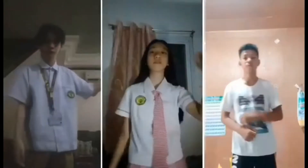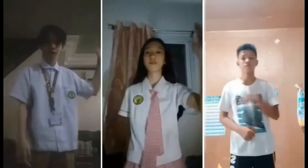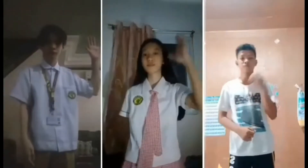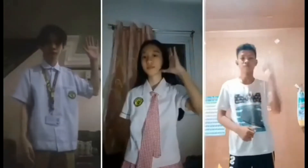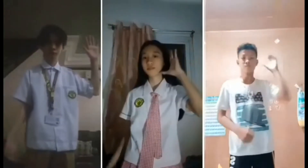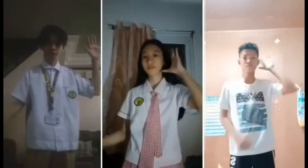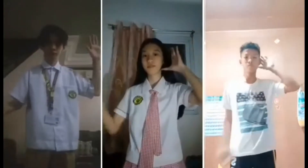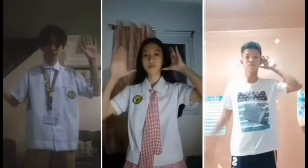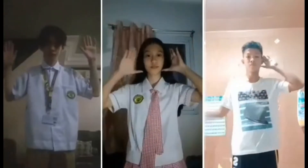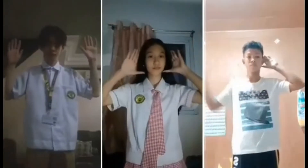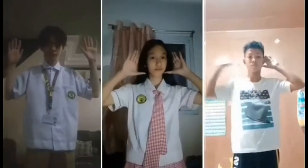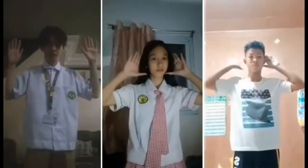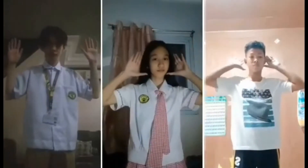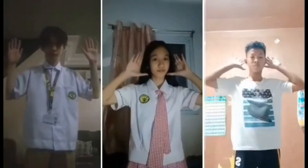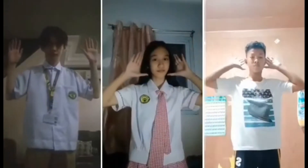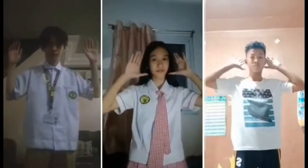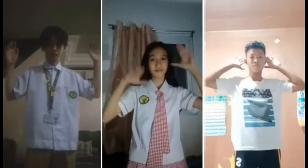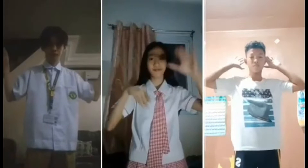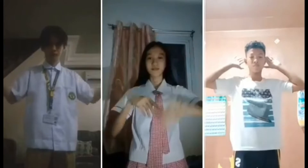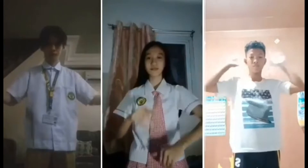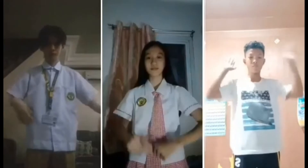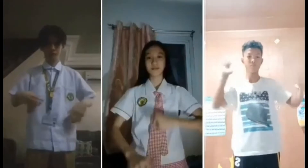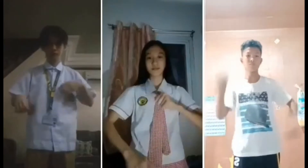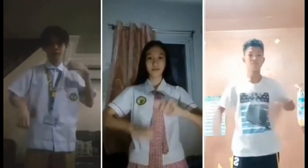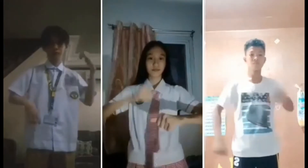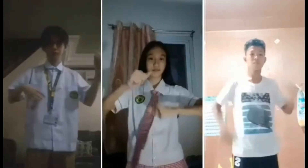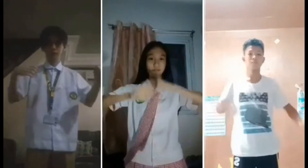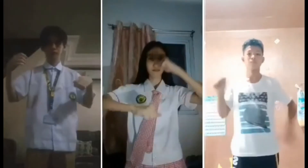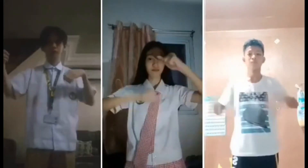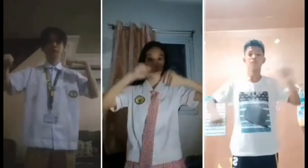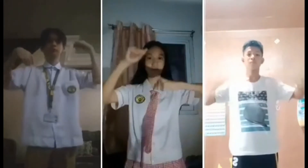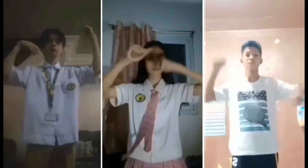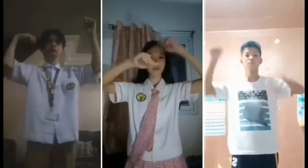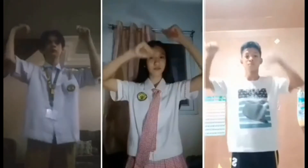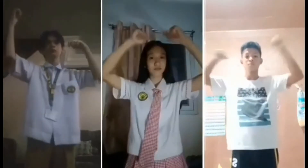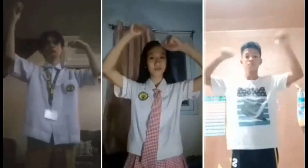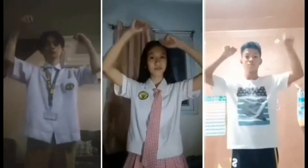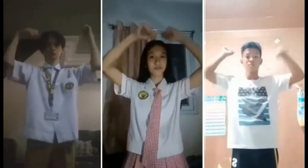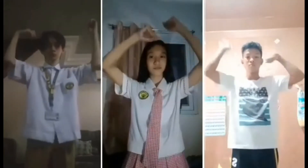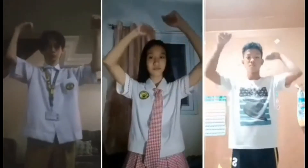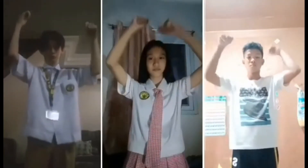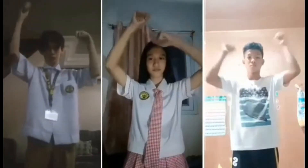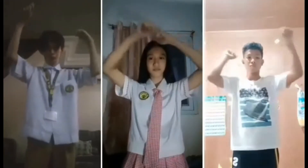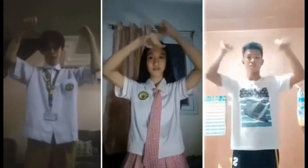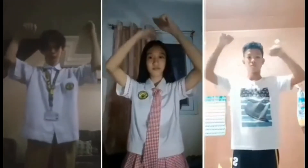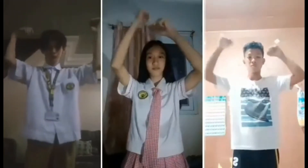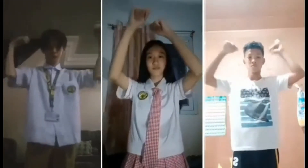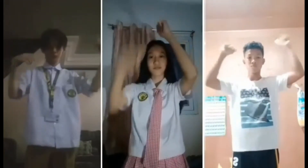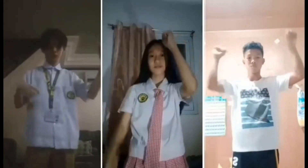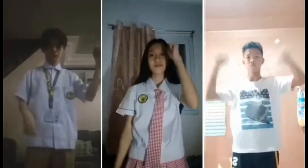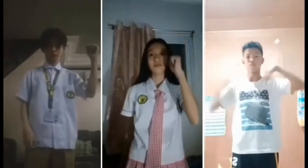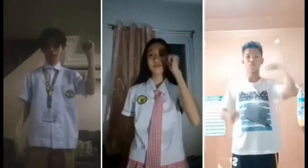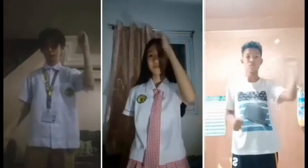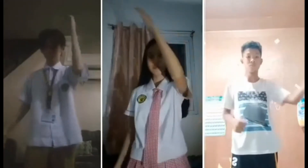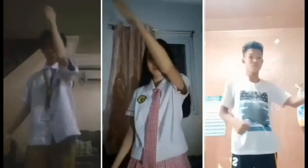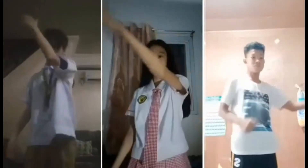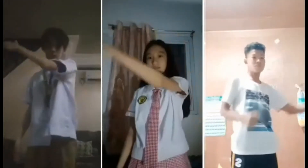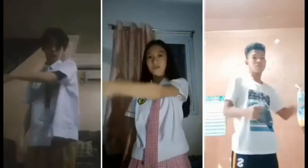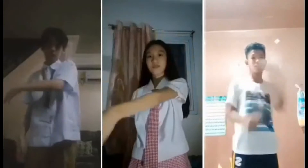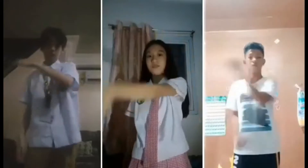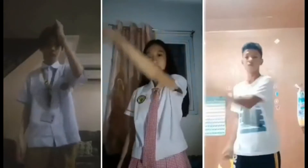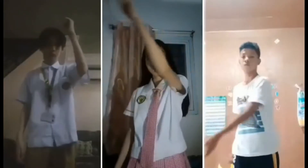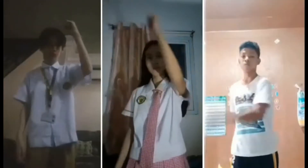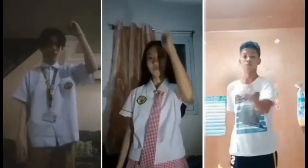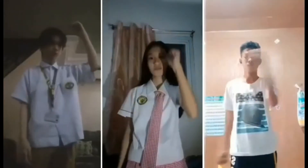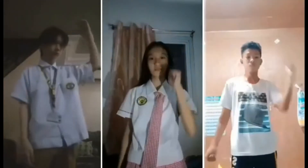Do you hear the wind of the raging storm? Can you tell them